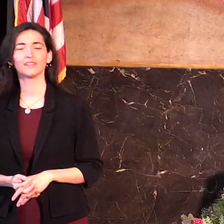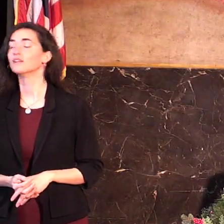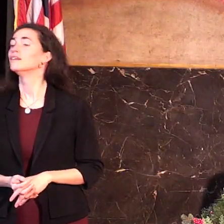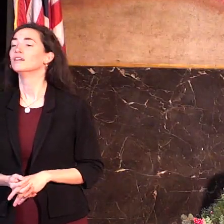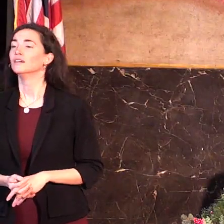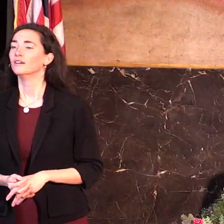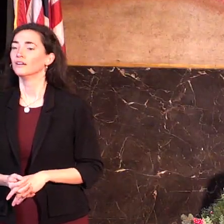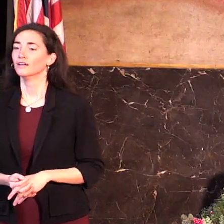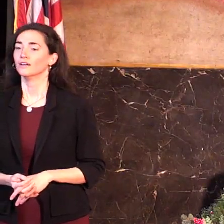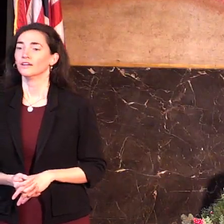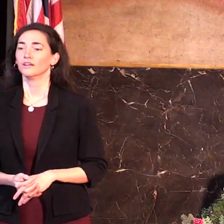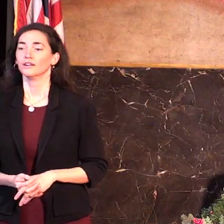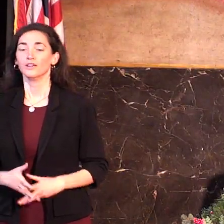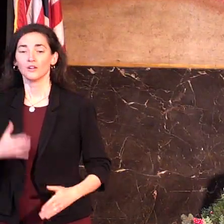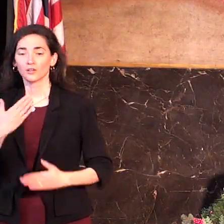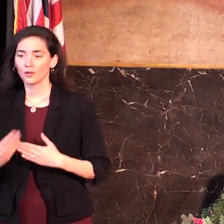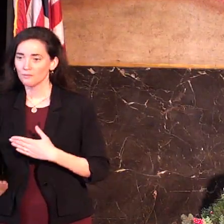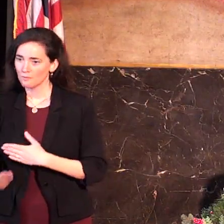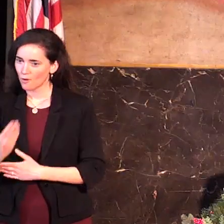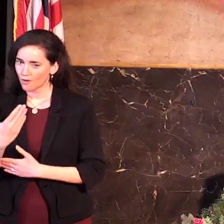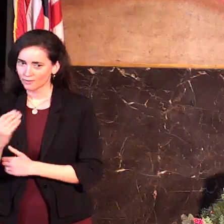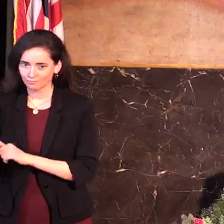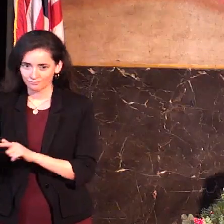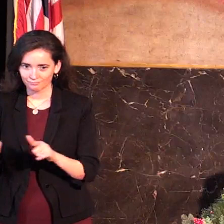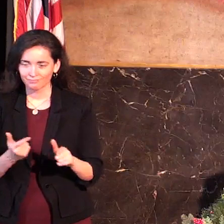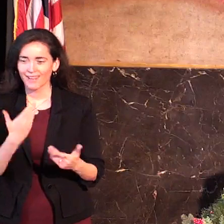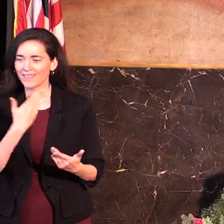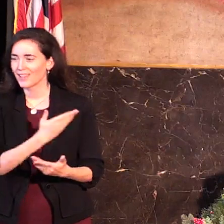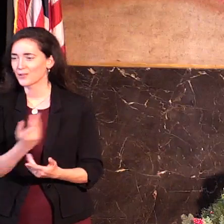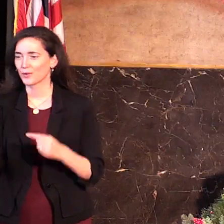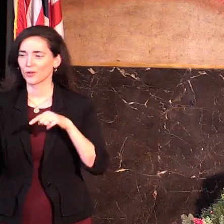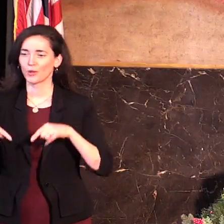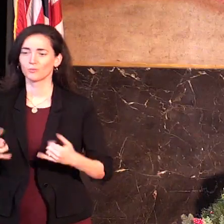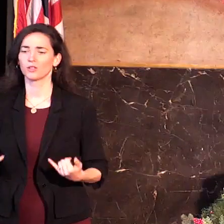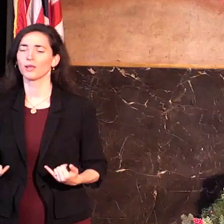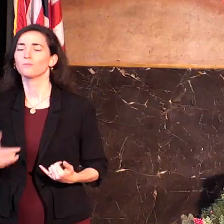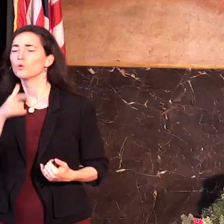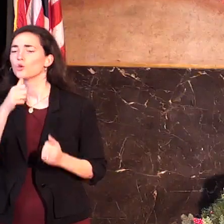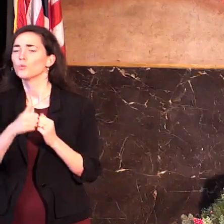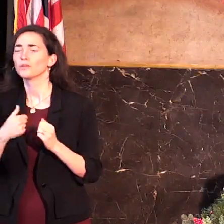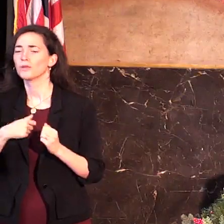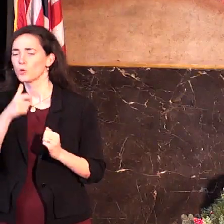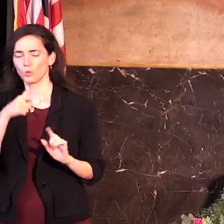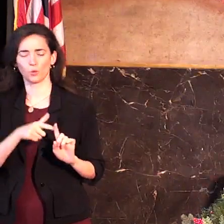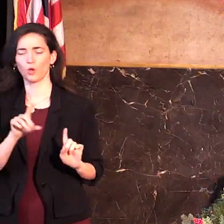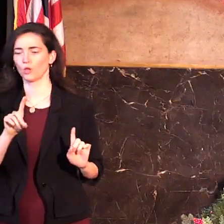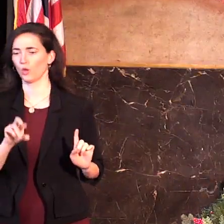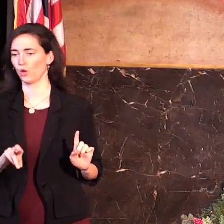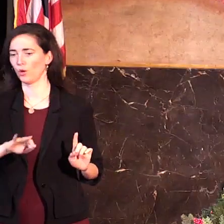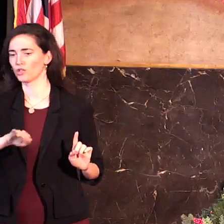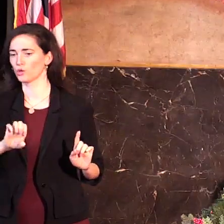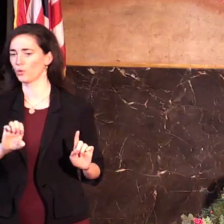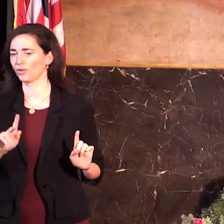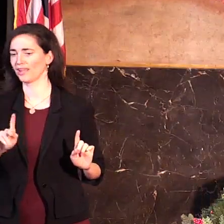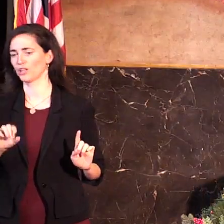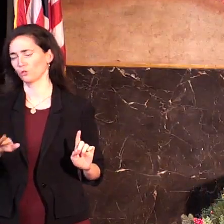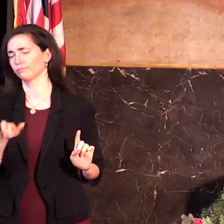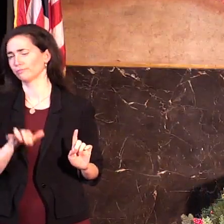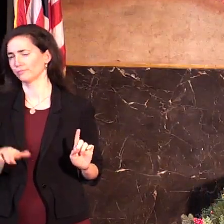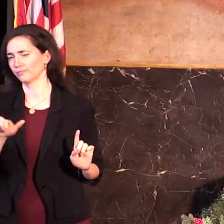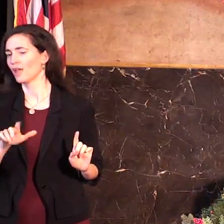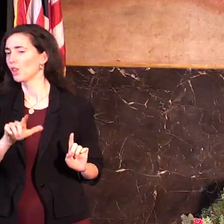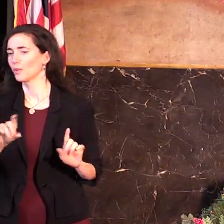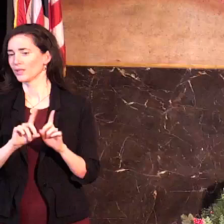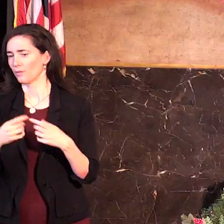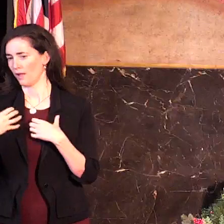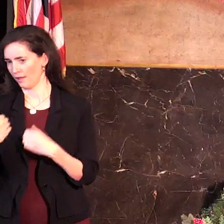Good morning, everybody, and thank you for being here today. I am joined by Dr. Joe Cantor, as usual, with the Louisiana Department of